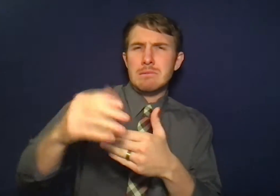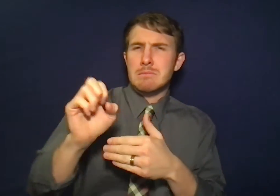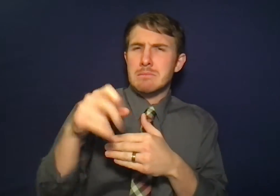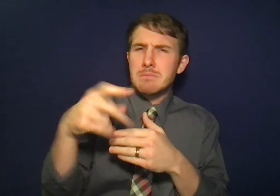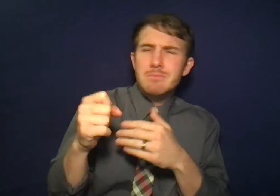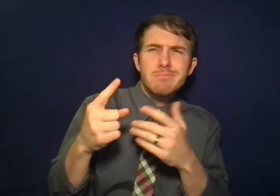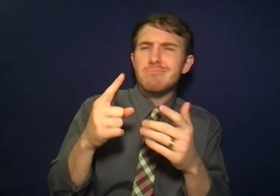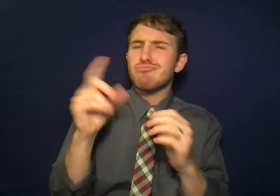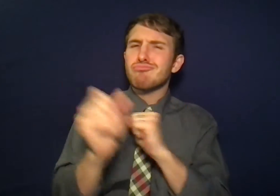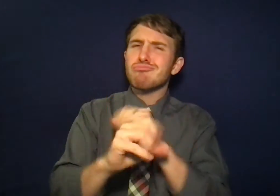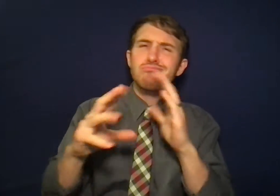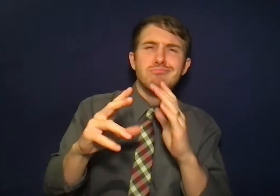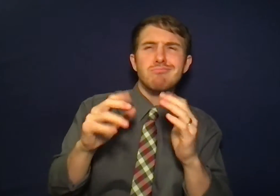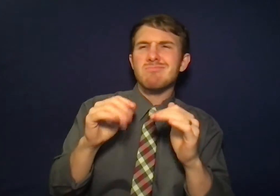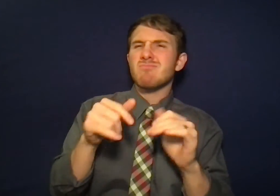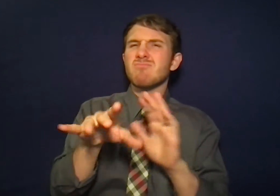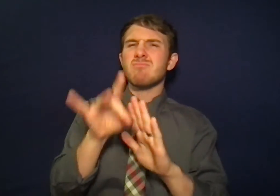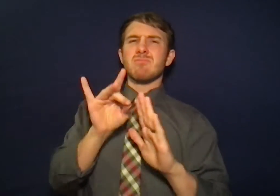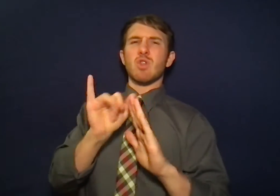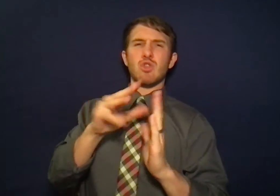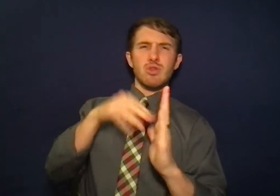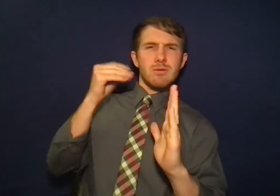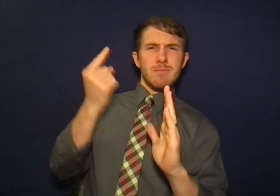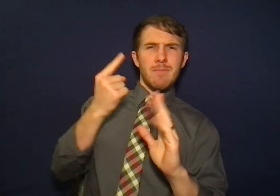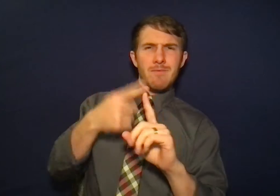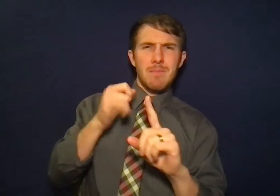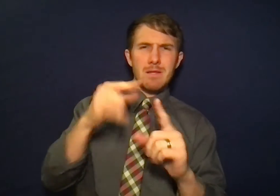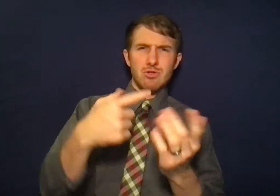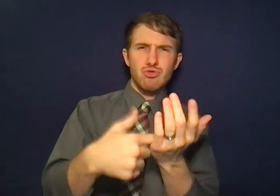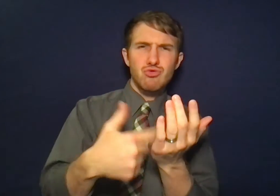about next steps or takeaways from the discussion.